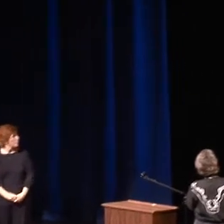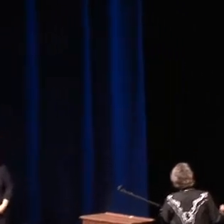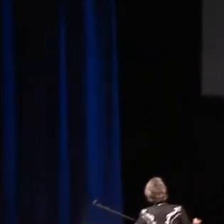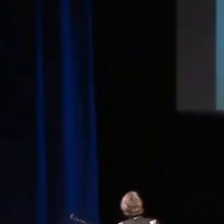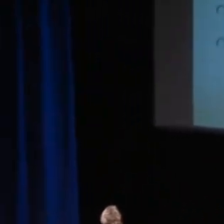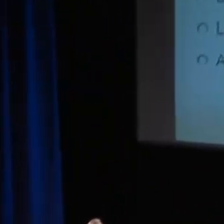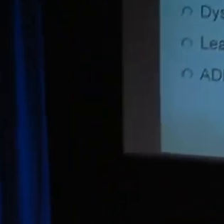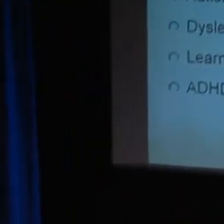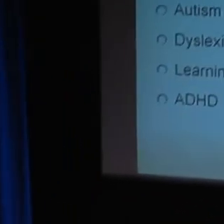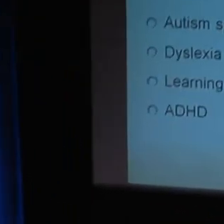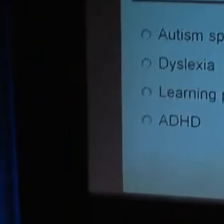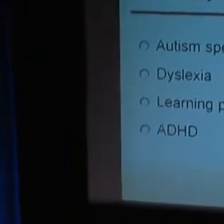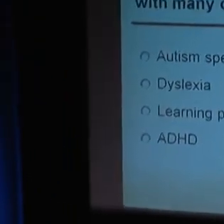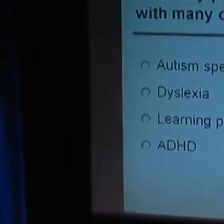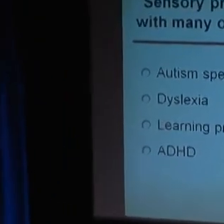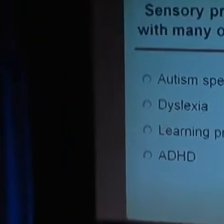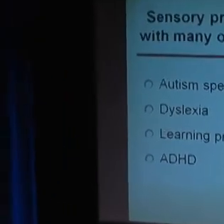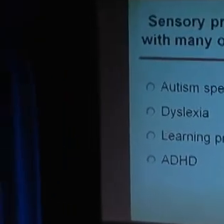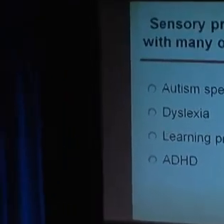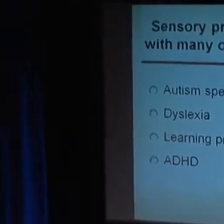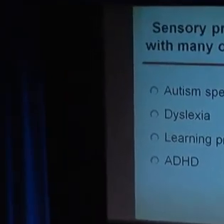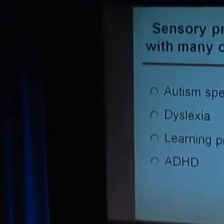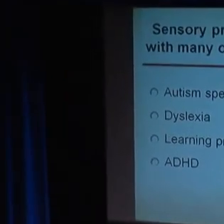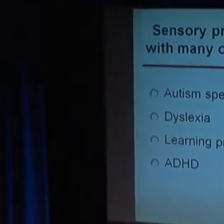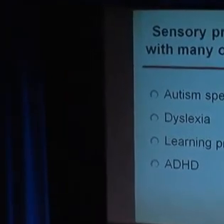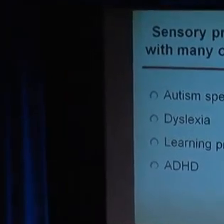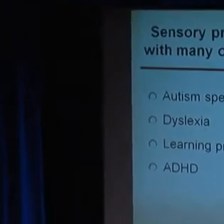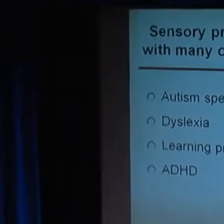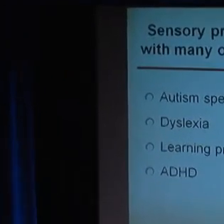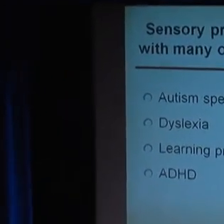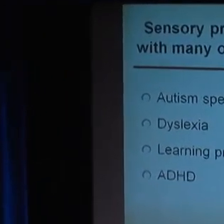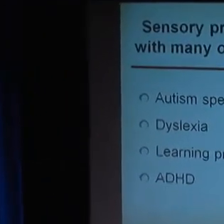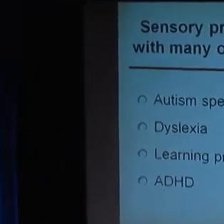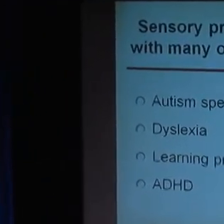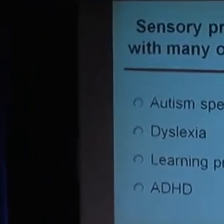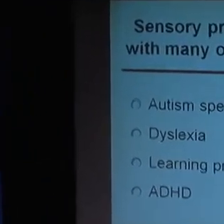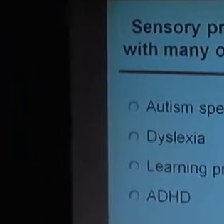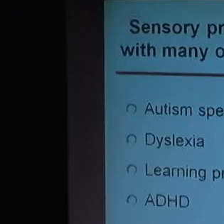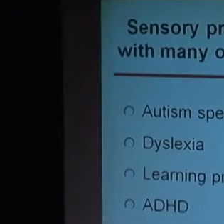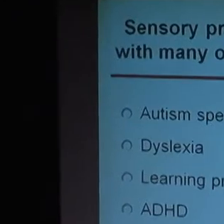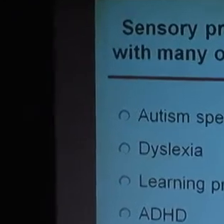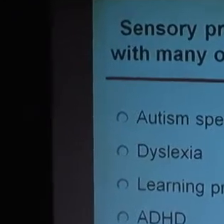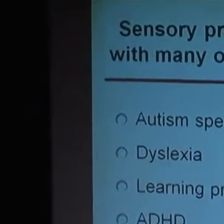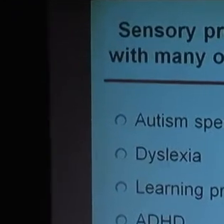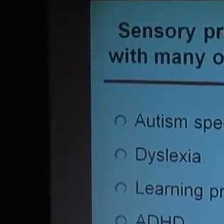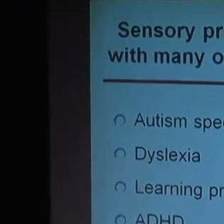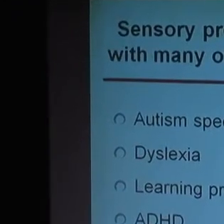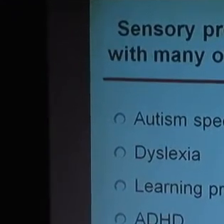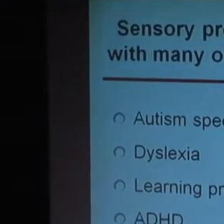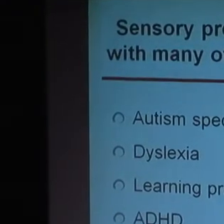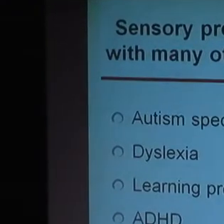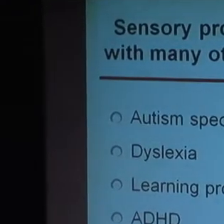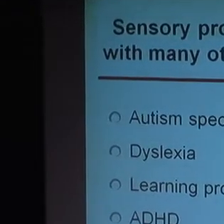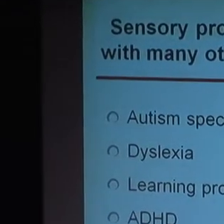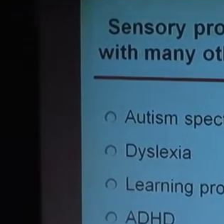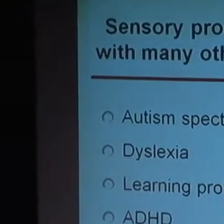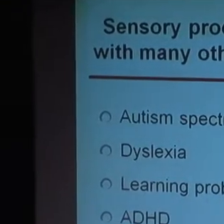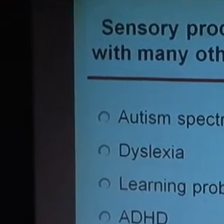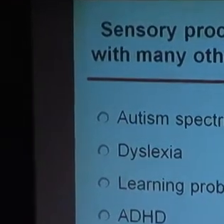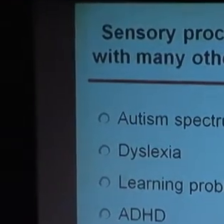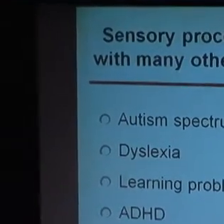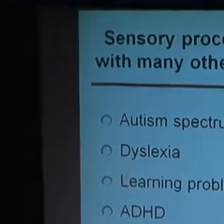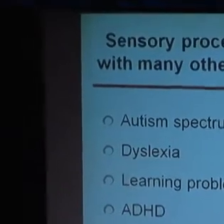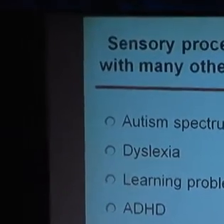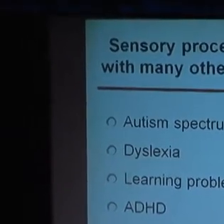look back and list all these labels. You know, there's a lot of different labels. And the thing you got to realize about these labels is they're behavioral